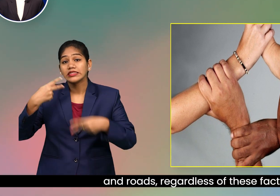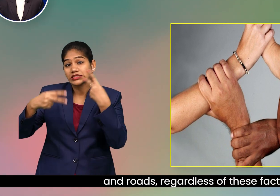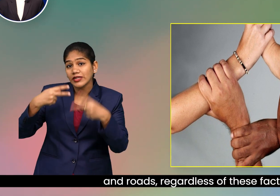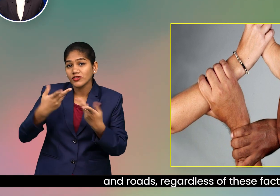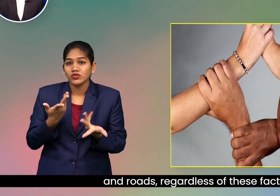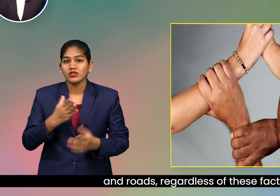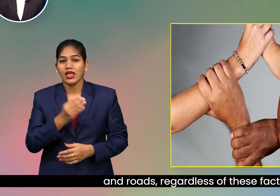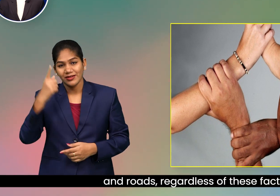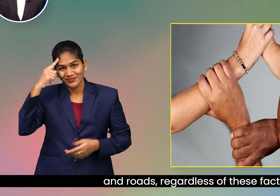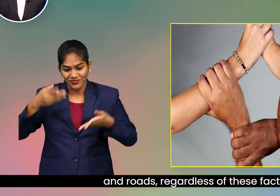roads,